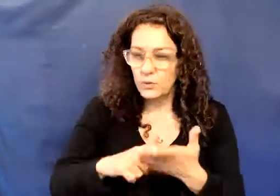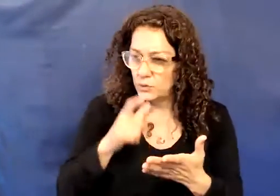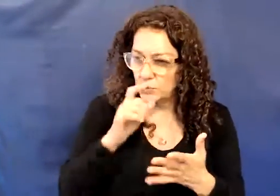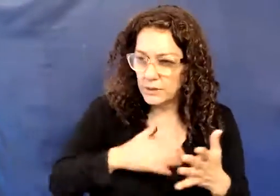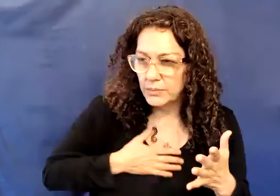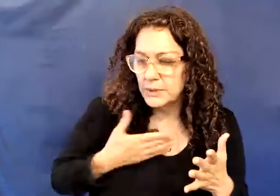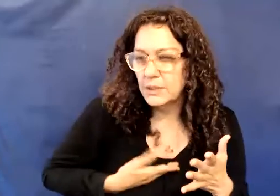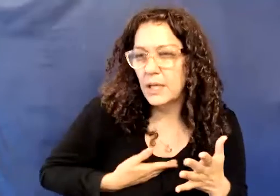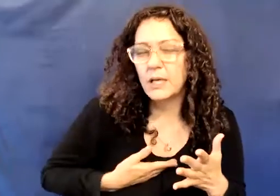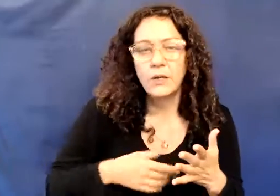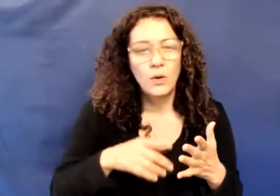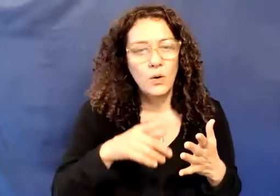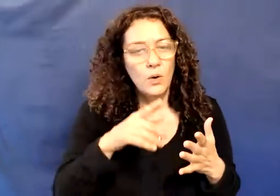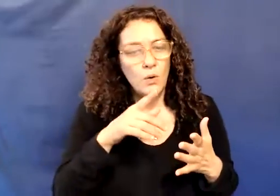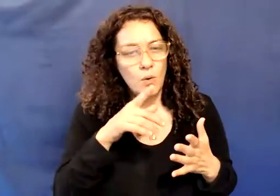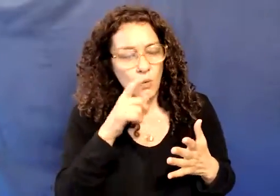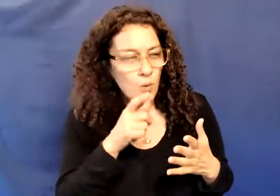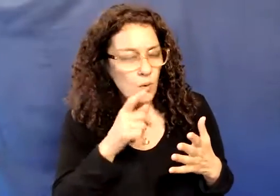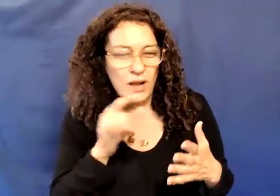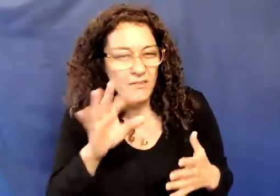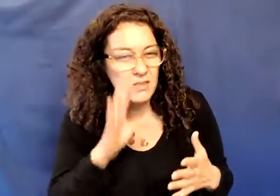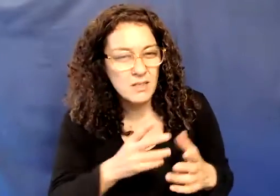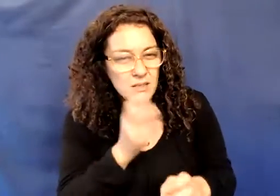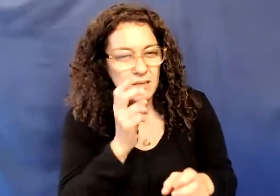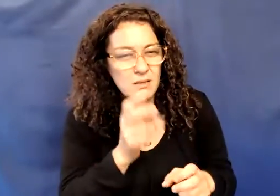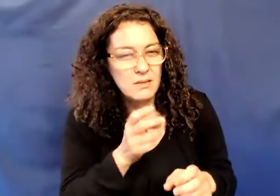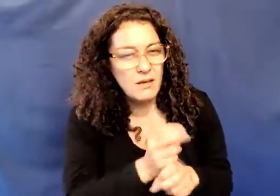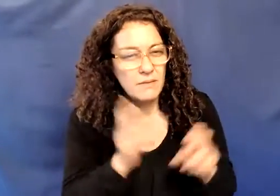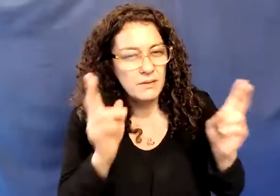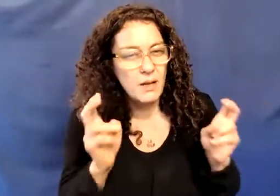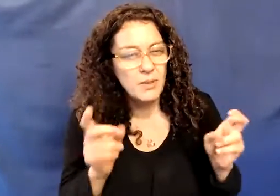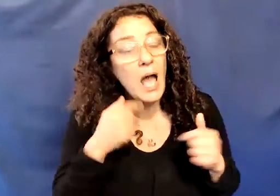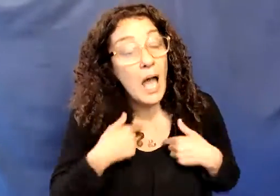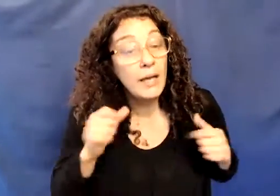something. I can ask, tell me more about how you're feeling.